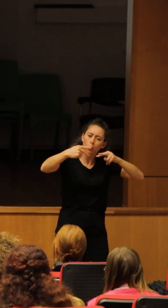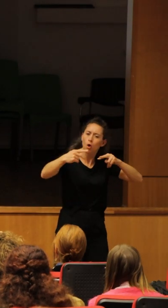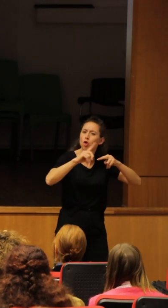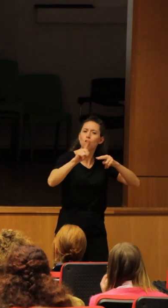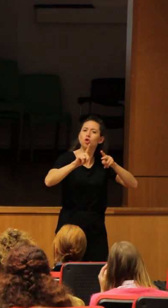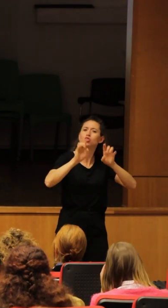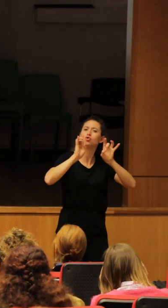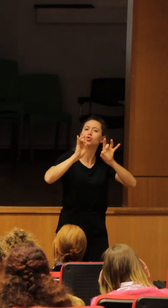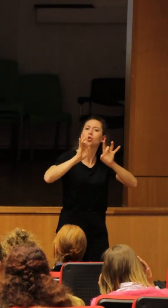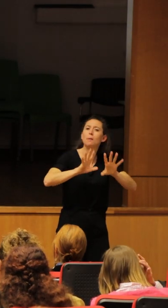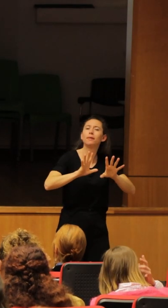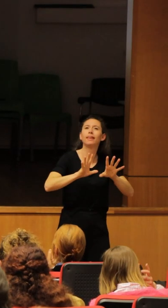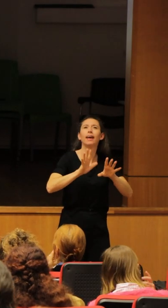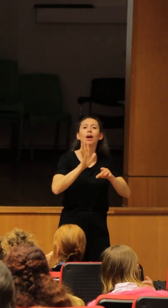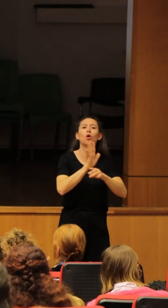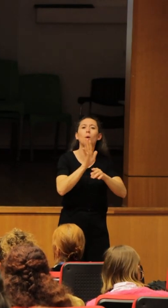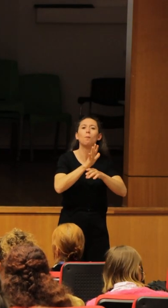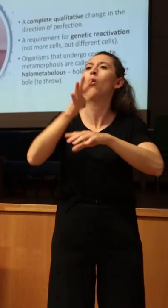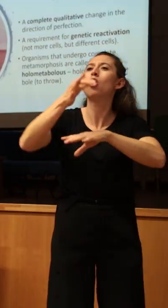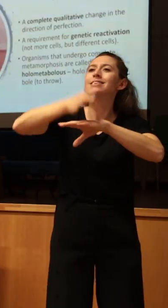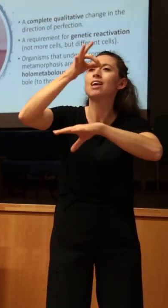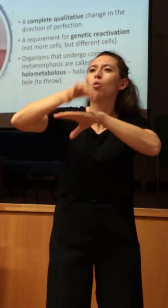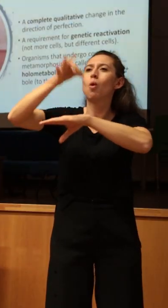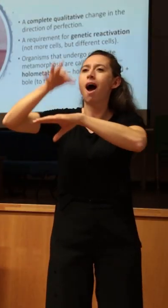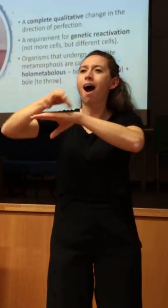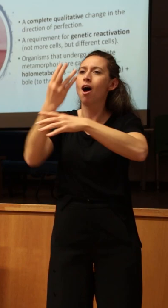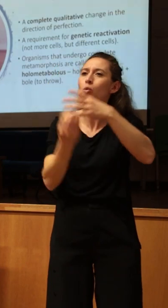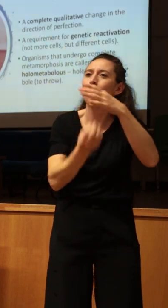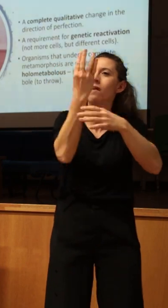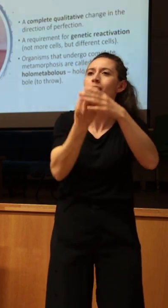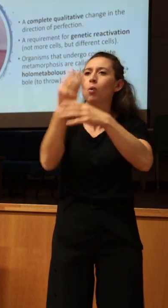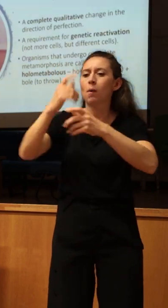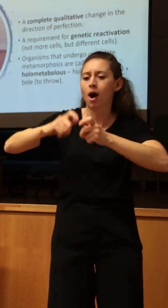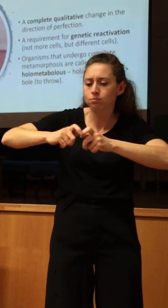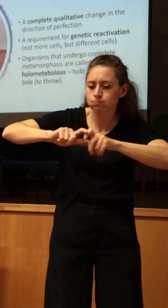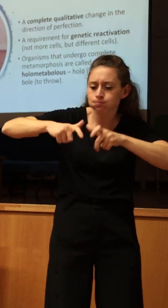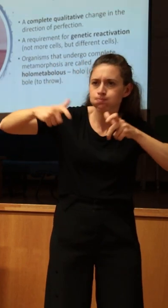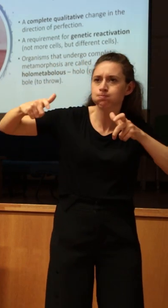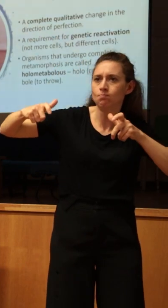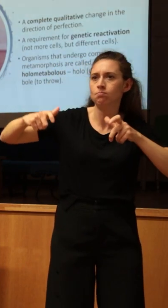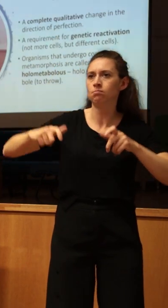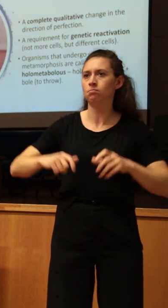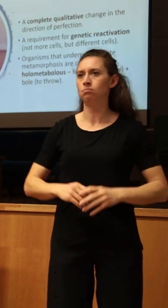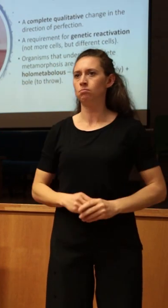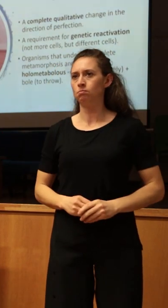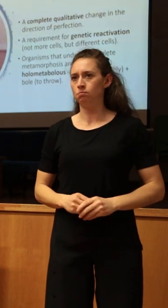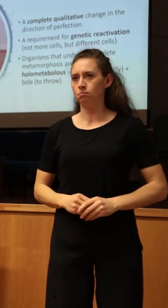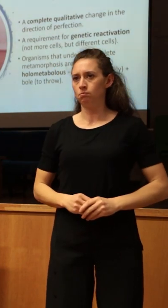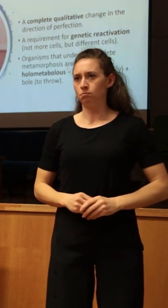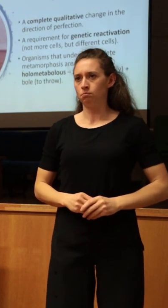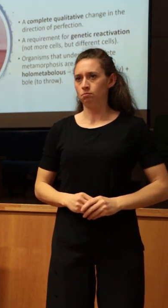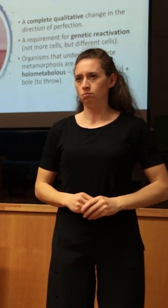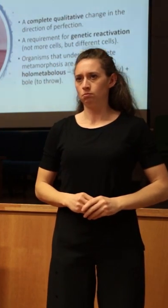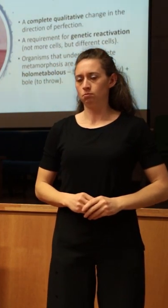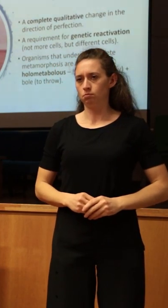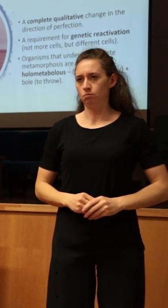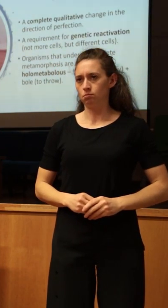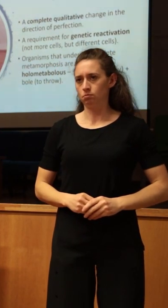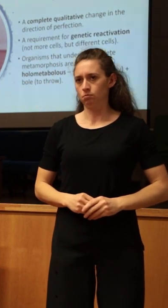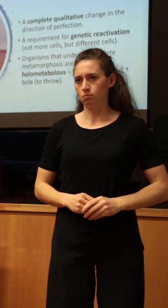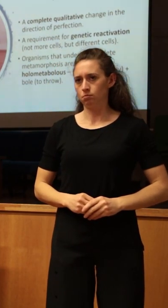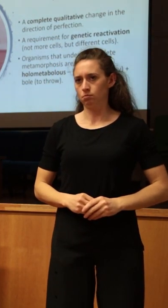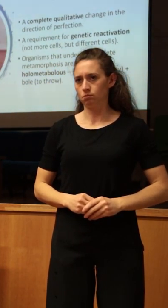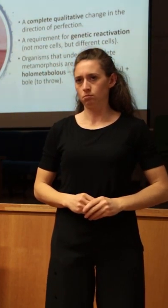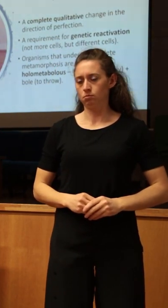es solamente una, son como si fueran células nuevas. So the organisms that undergo complete metamorphosis, we joked about